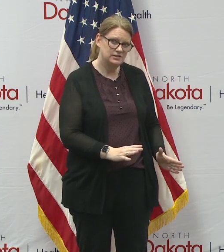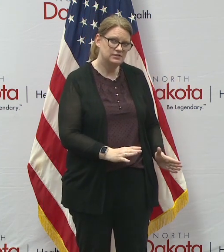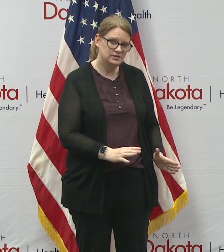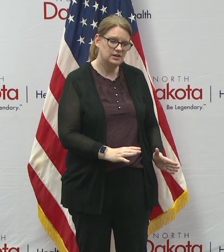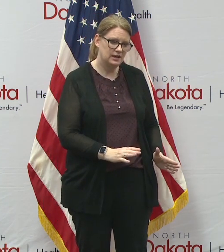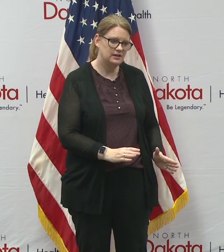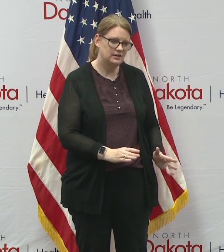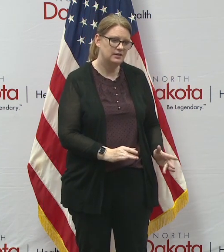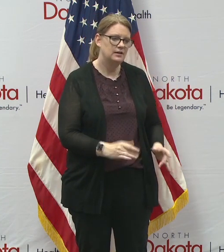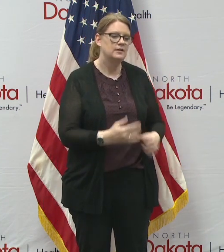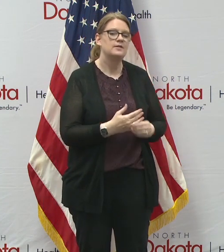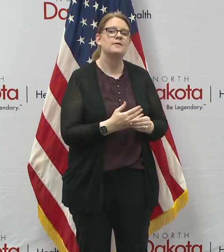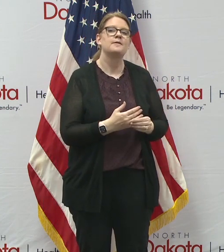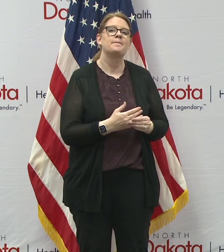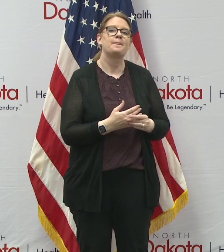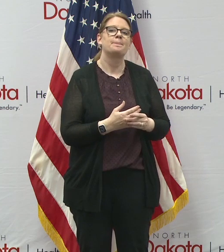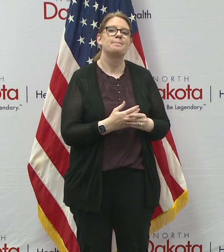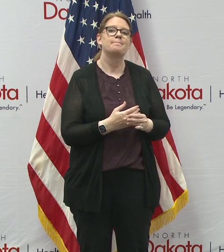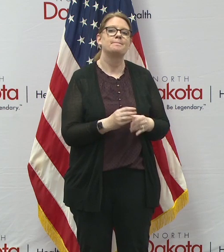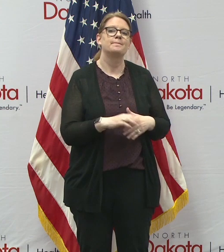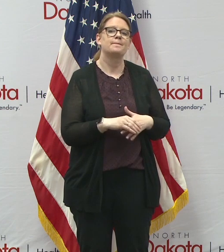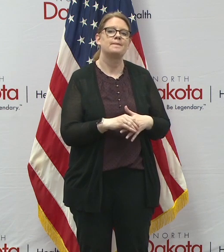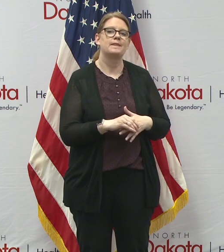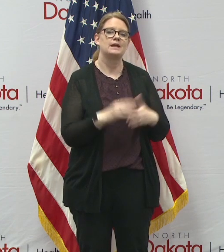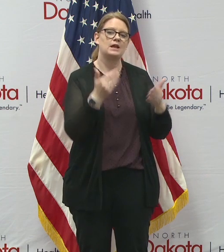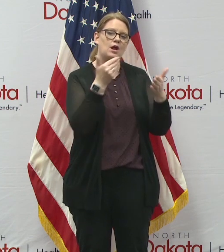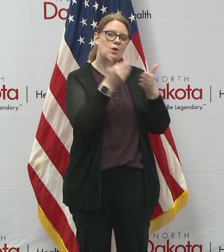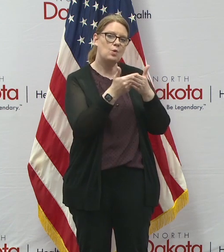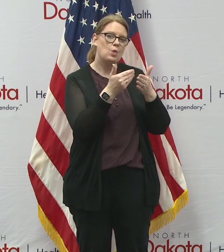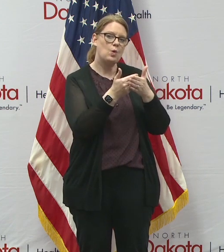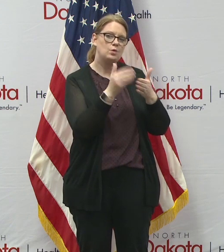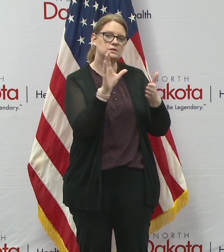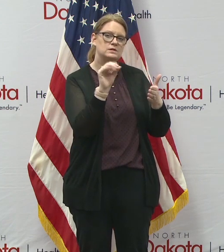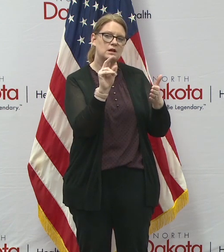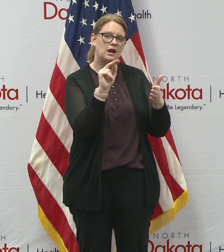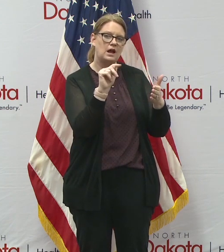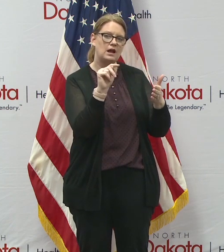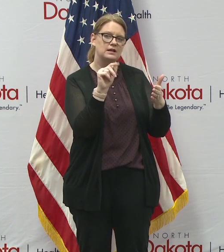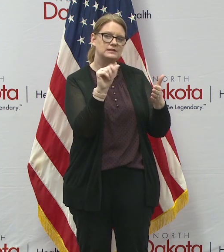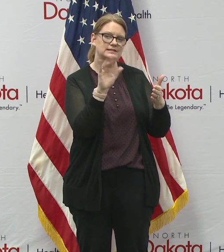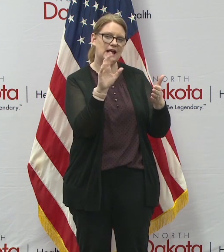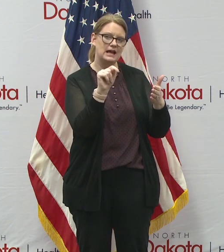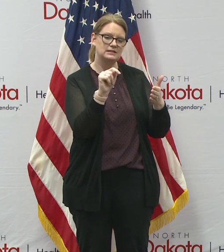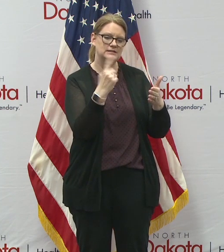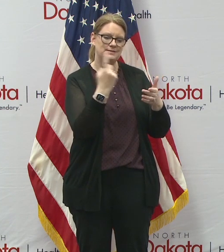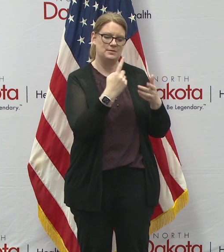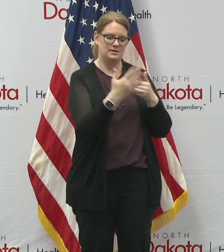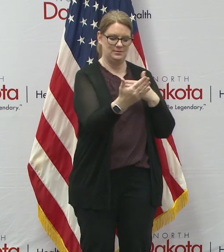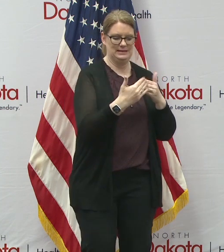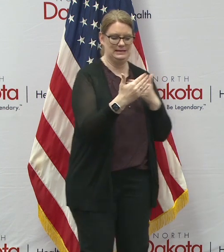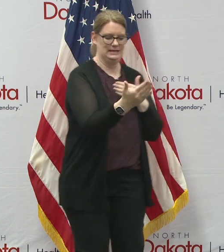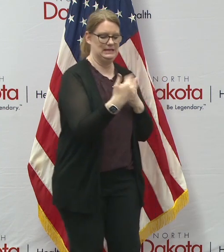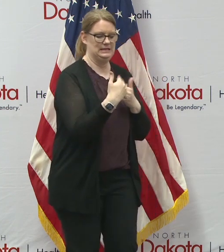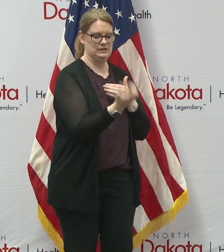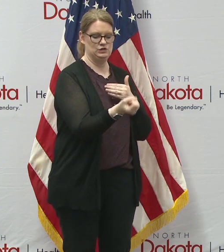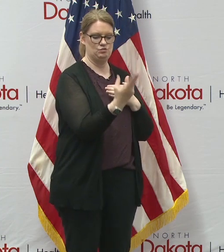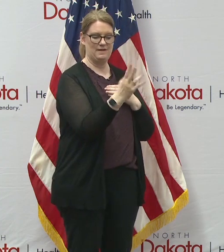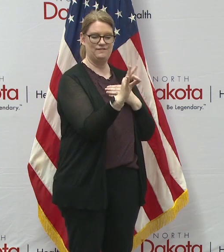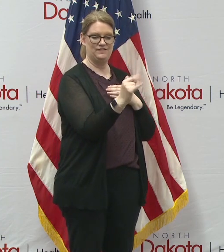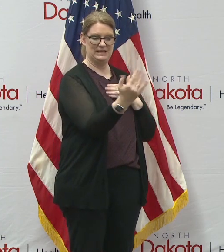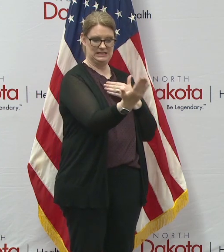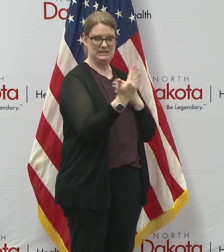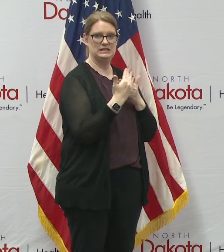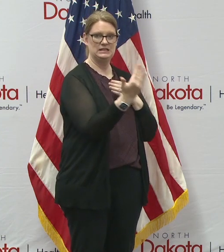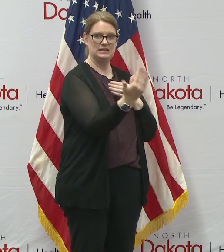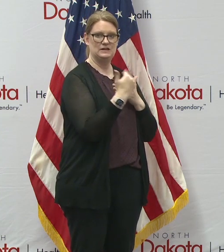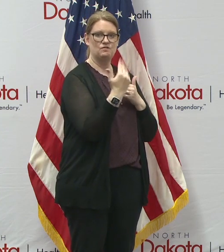that they've been in contact with. A close contact is anyone who's been within 12 feet or for at least